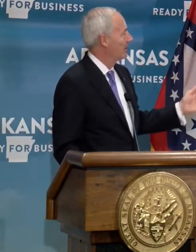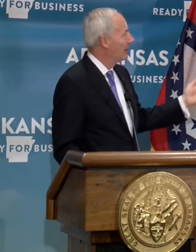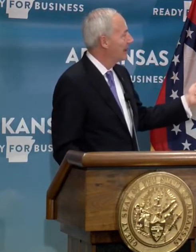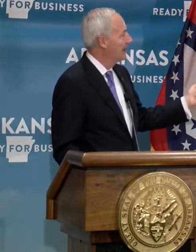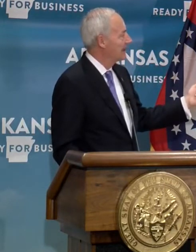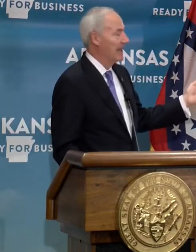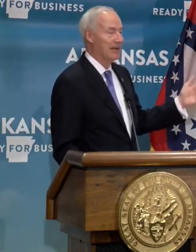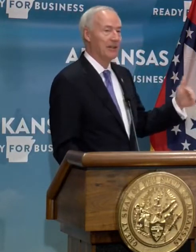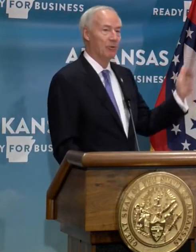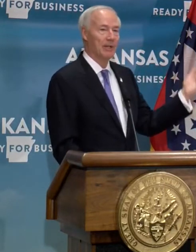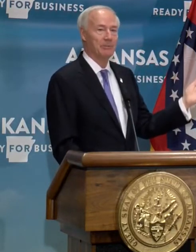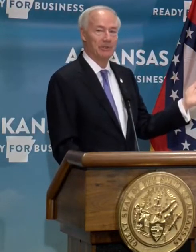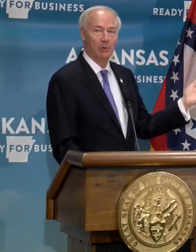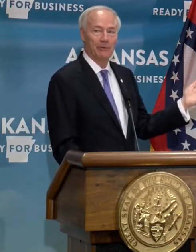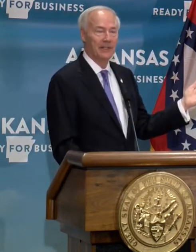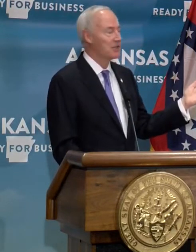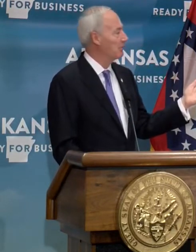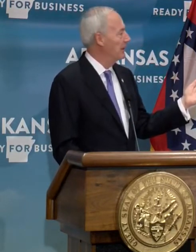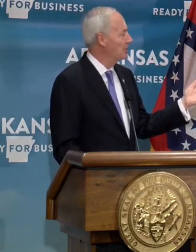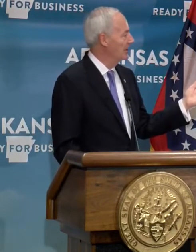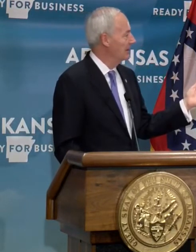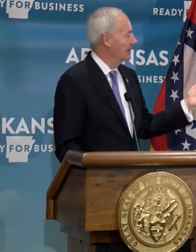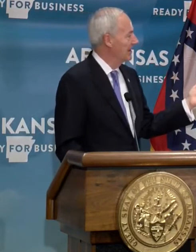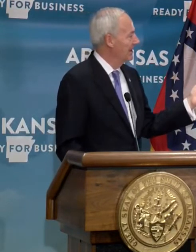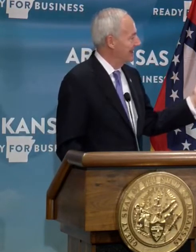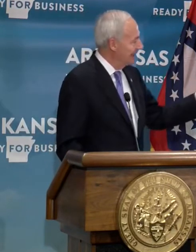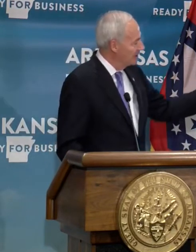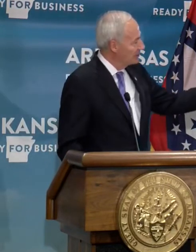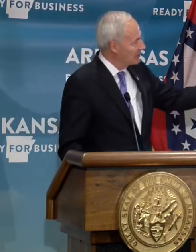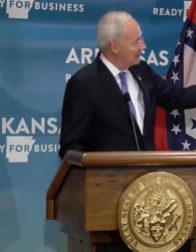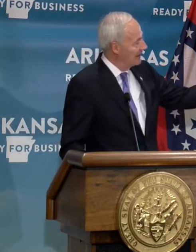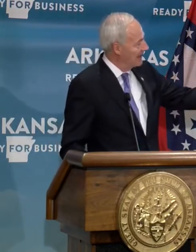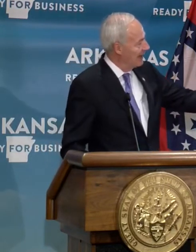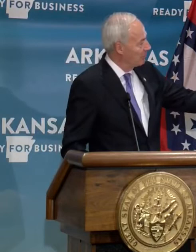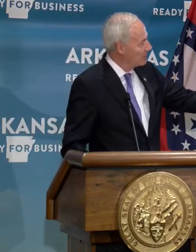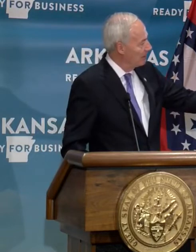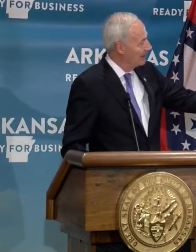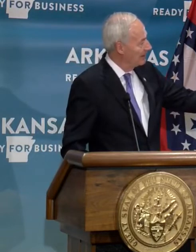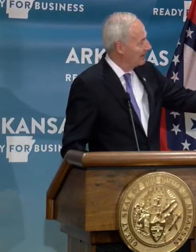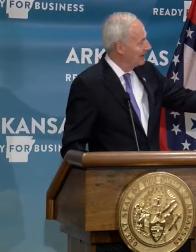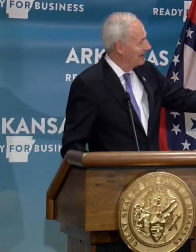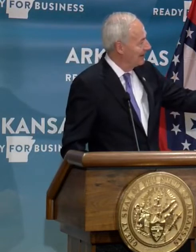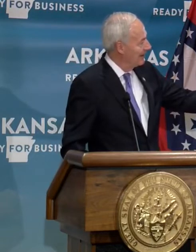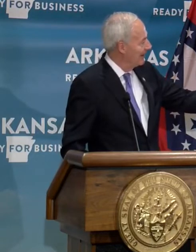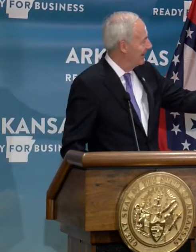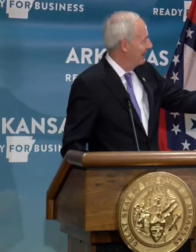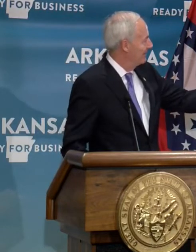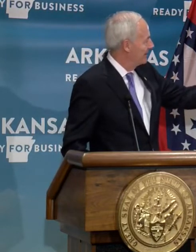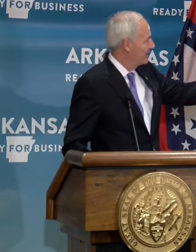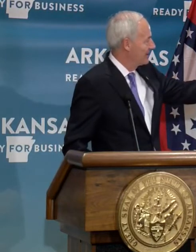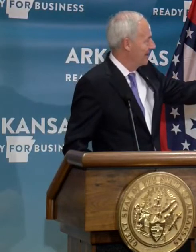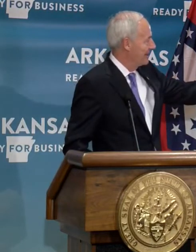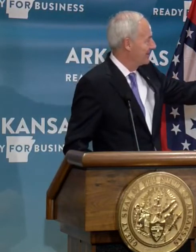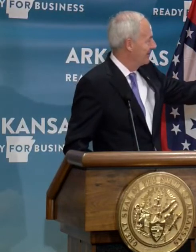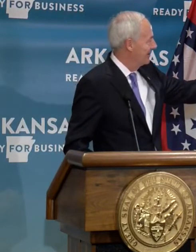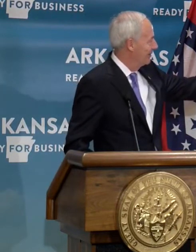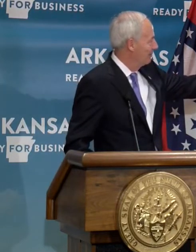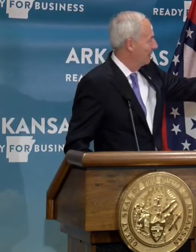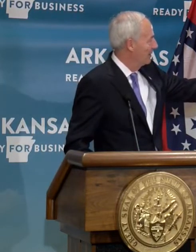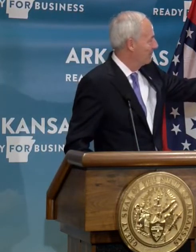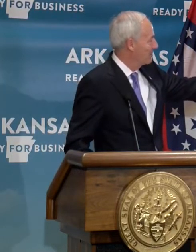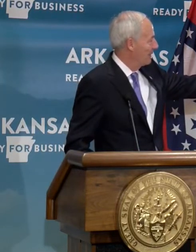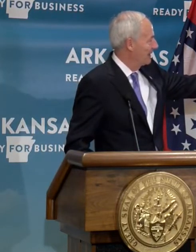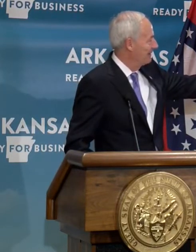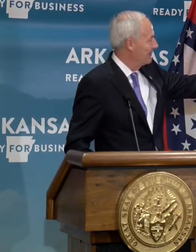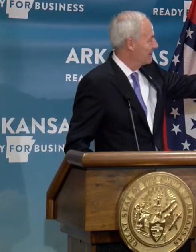then Craighead County going up to the northeast region. Again, you see a downward trend. And this is at,